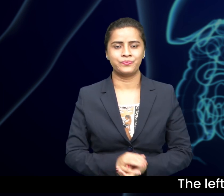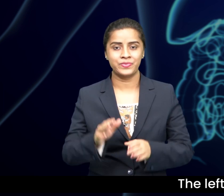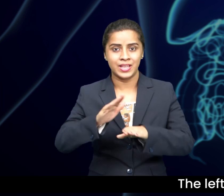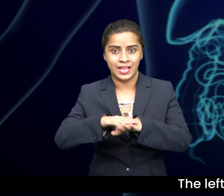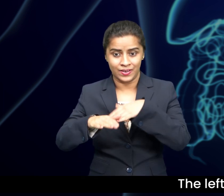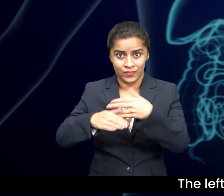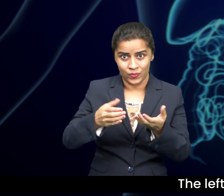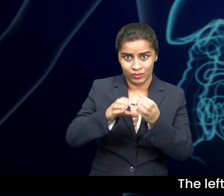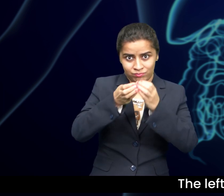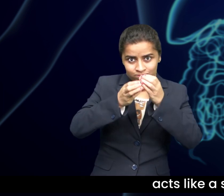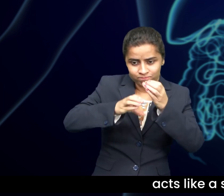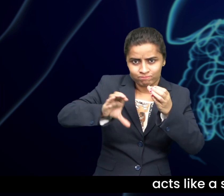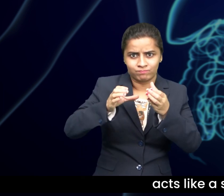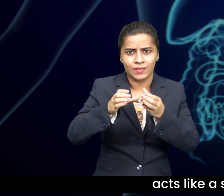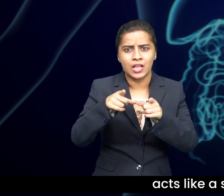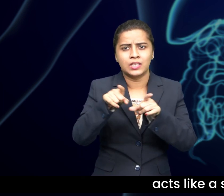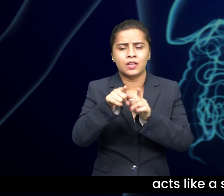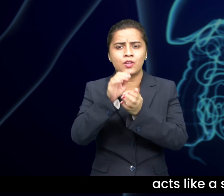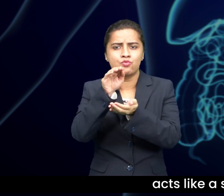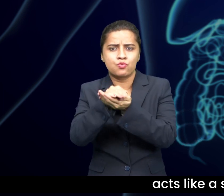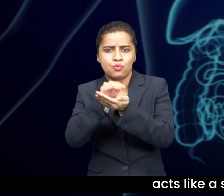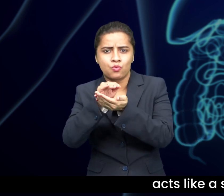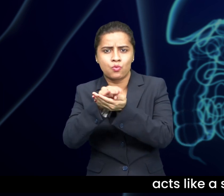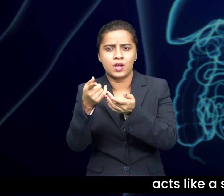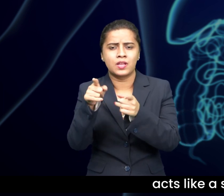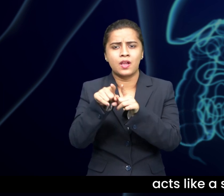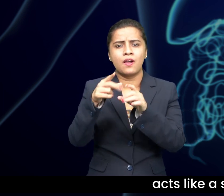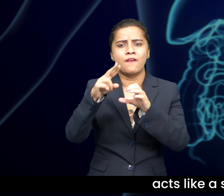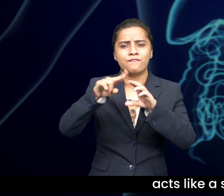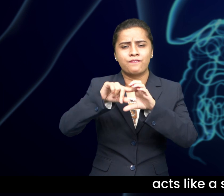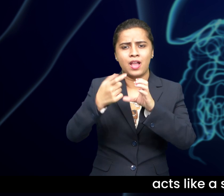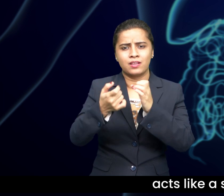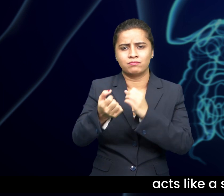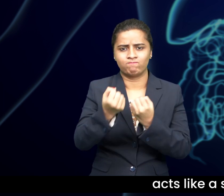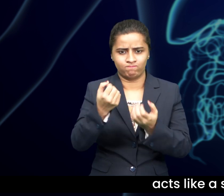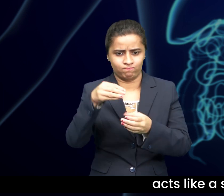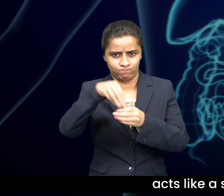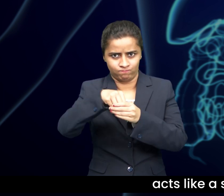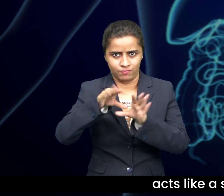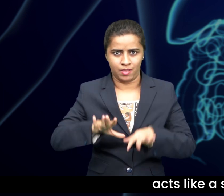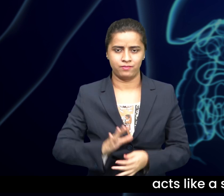The left side of the colon acts like a storage tank of feces.